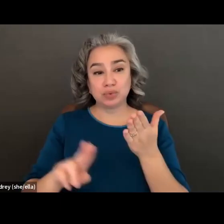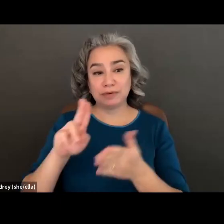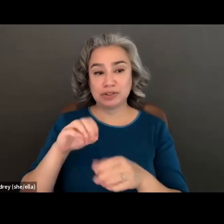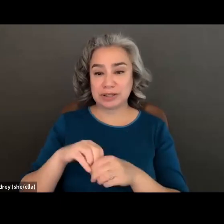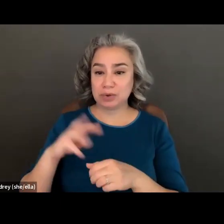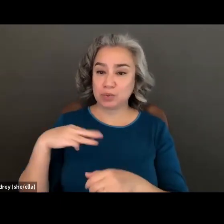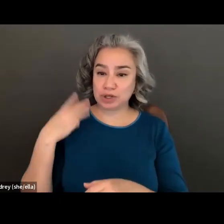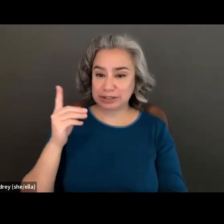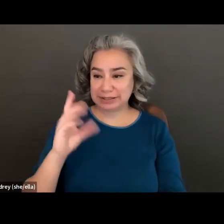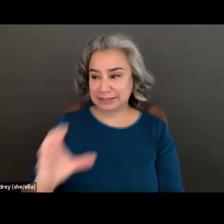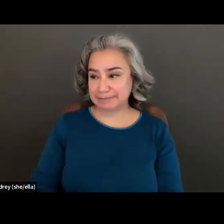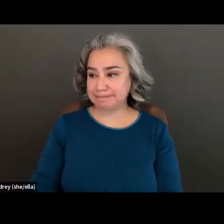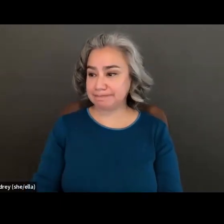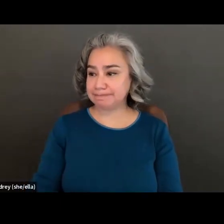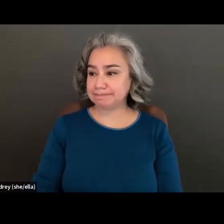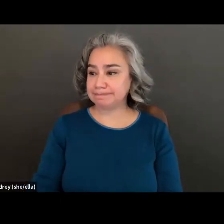Washington, D.C.